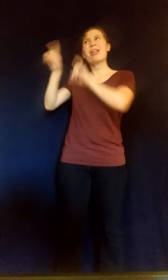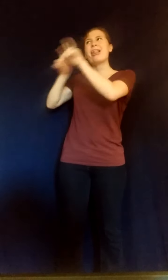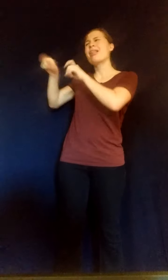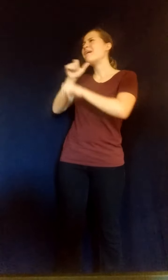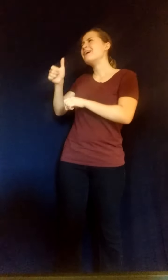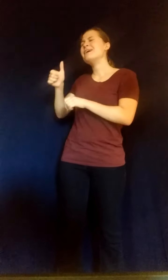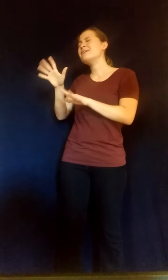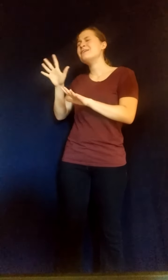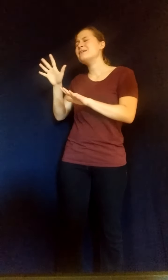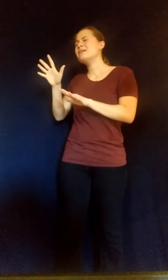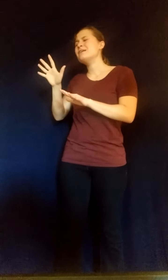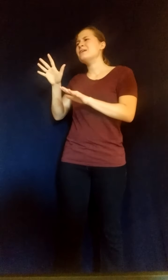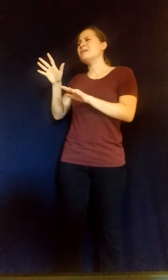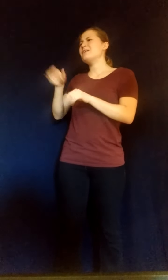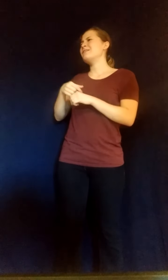just got questions. Don't leave me here.